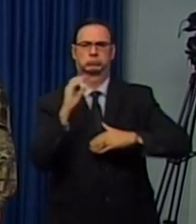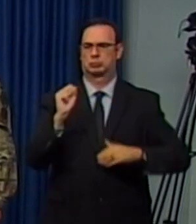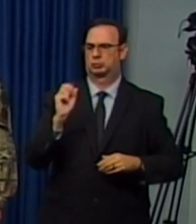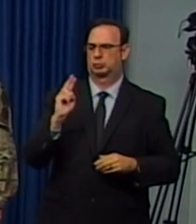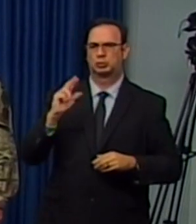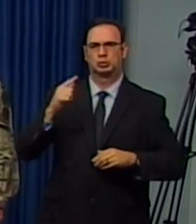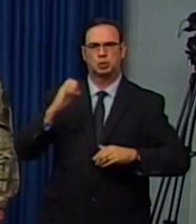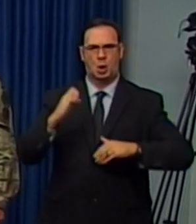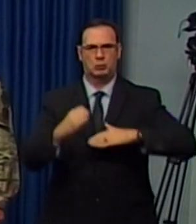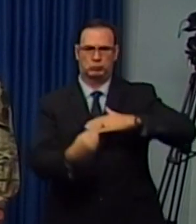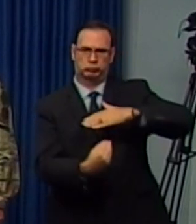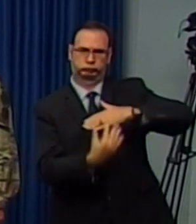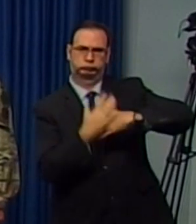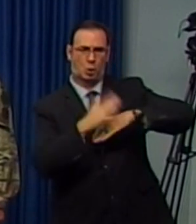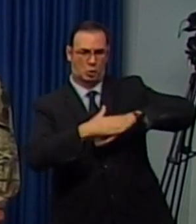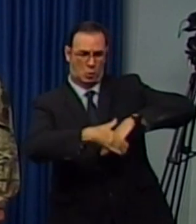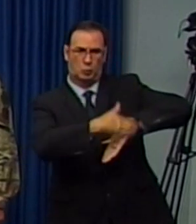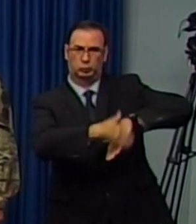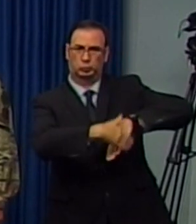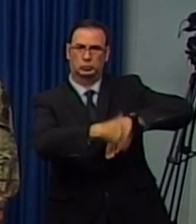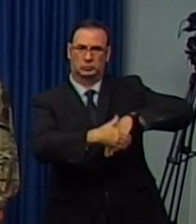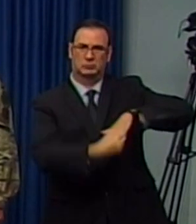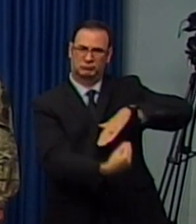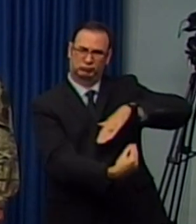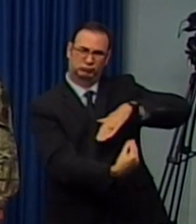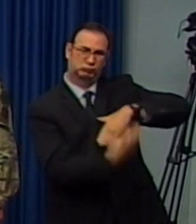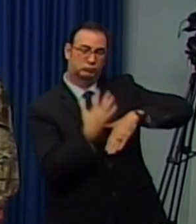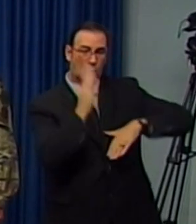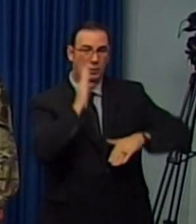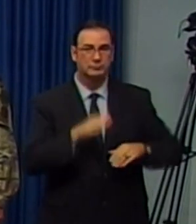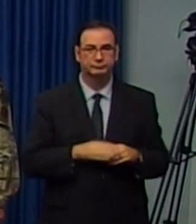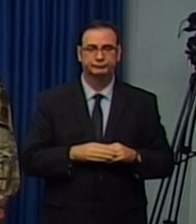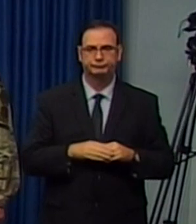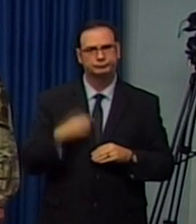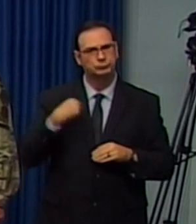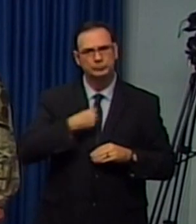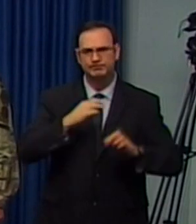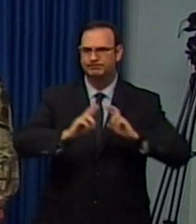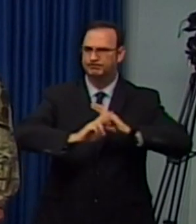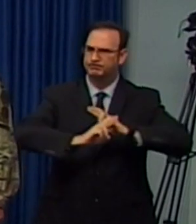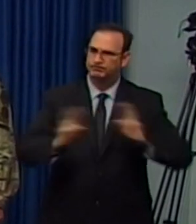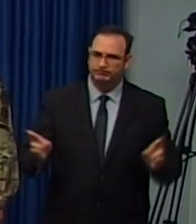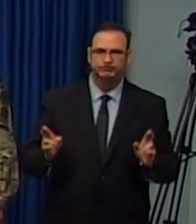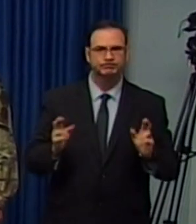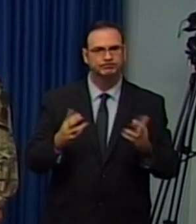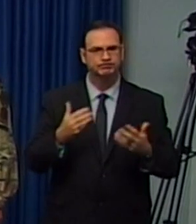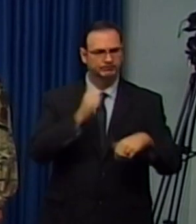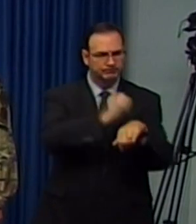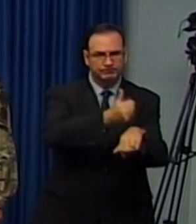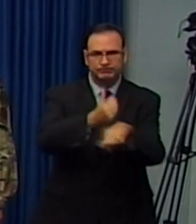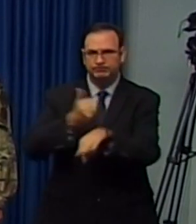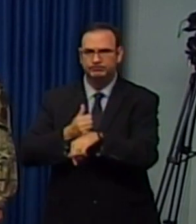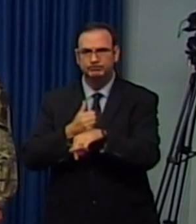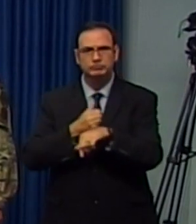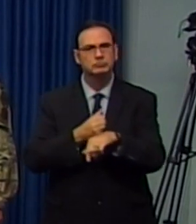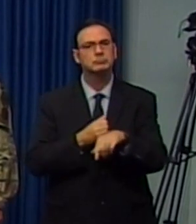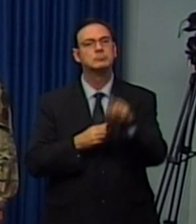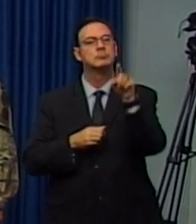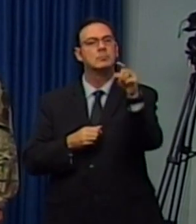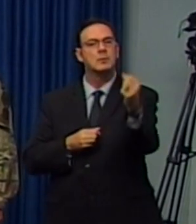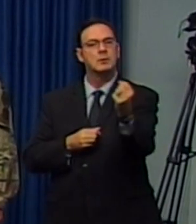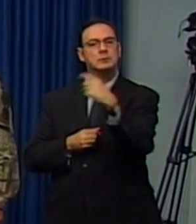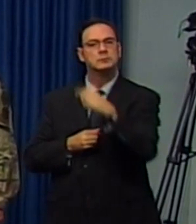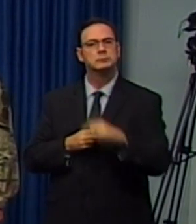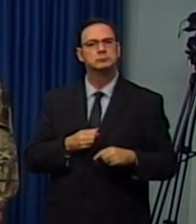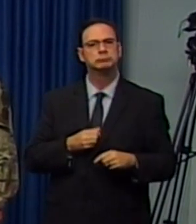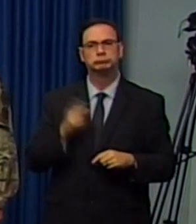be assets needed. So those are those are being done. Those mobilizations are occurring right now. Governor, are you concerned that a number of the